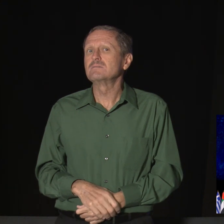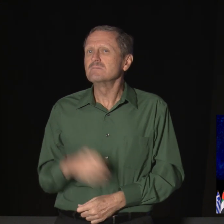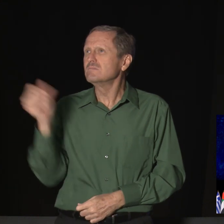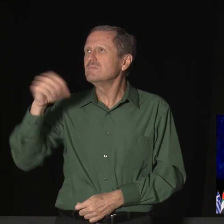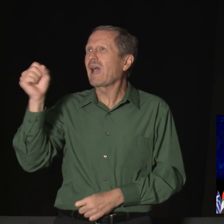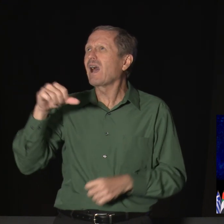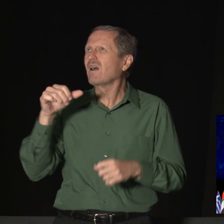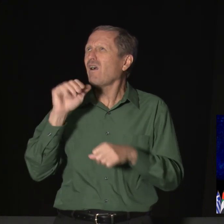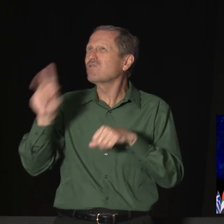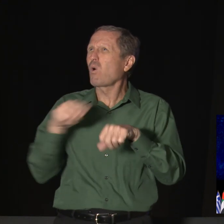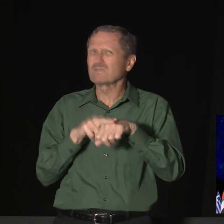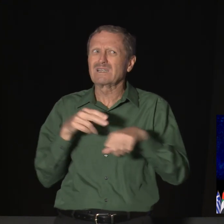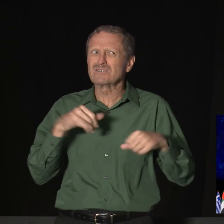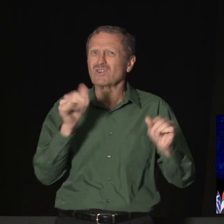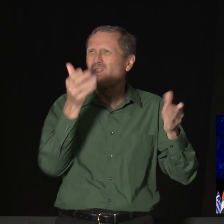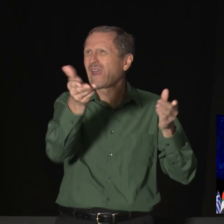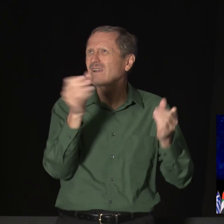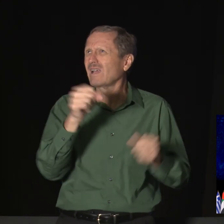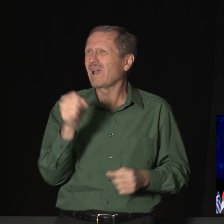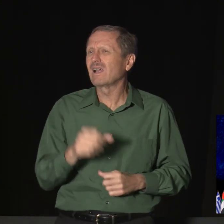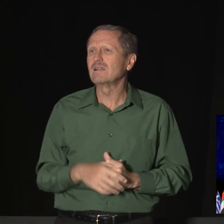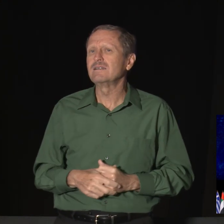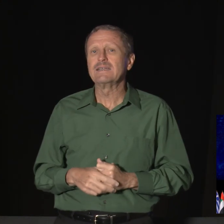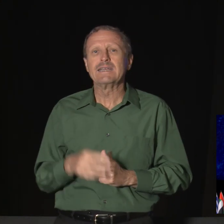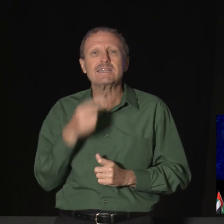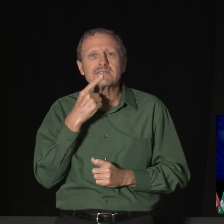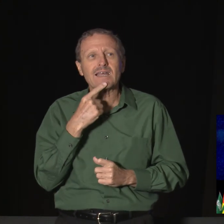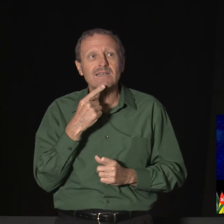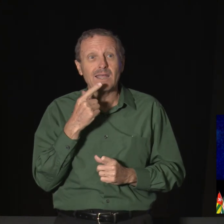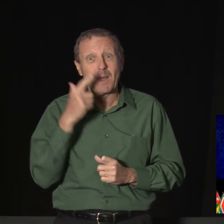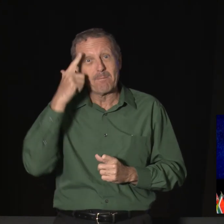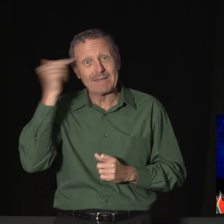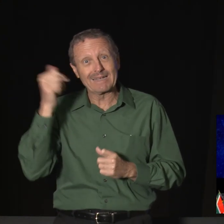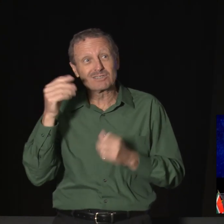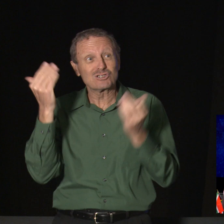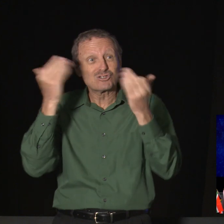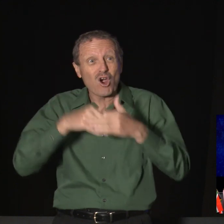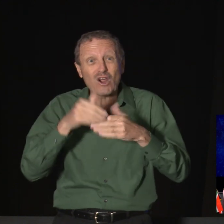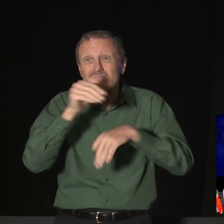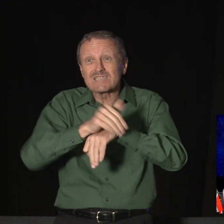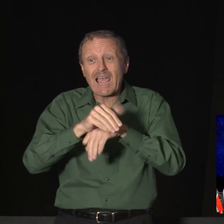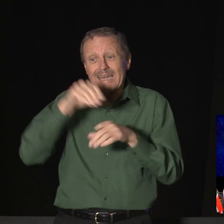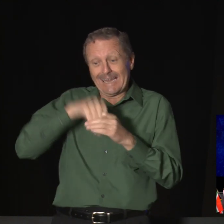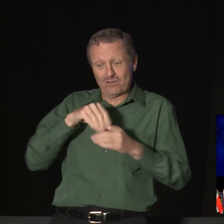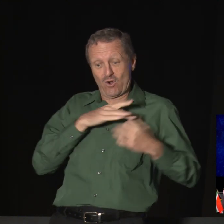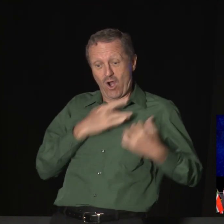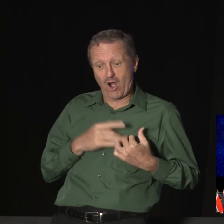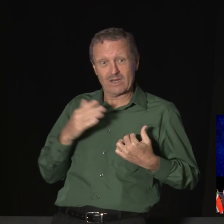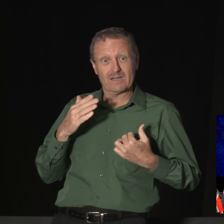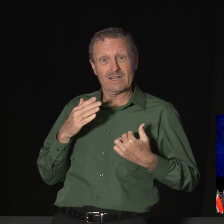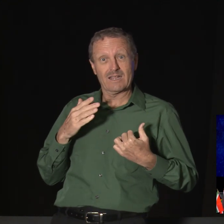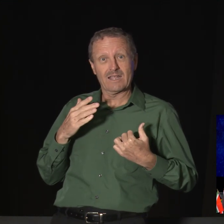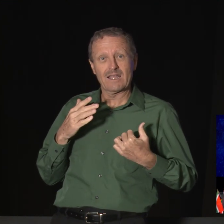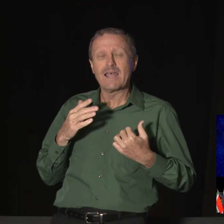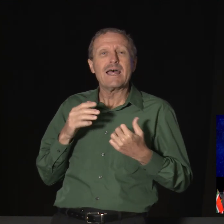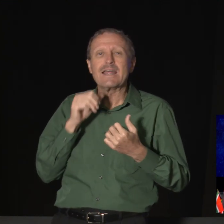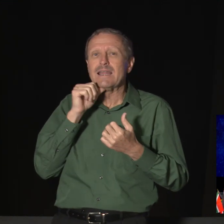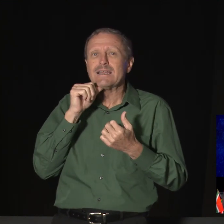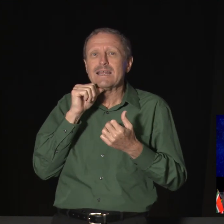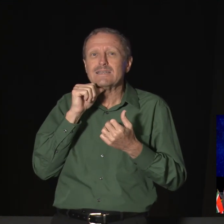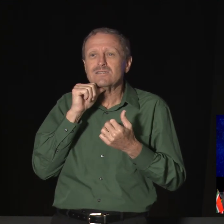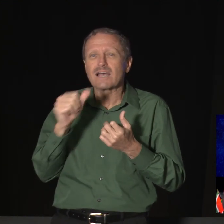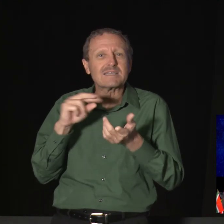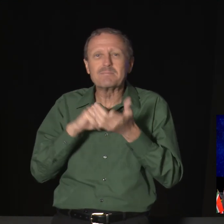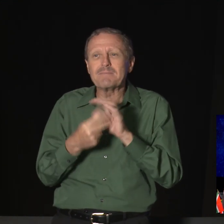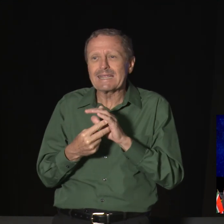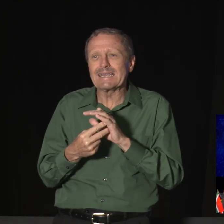Yeah, they're still there. Of course they're there. And he said, just because it is dark as night in your heart and mind doesn't mean there's not